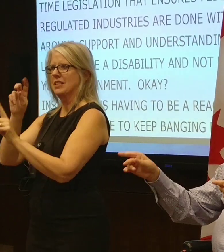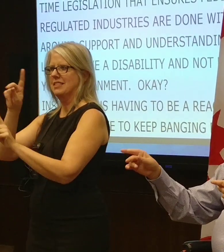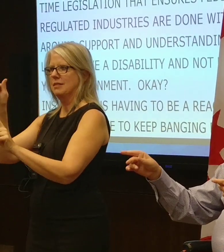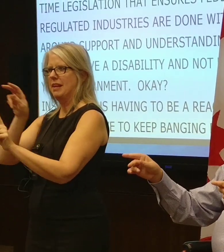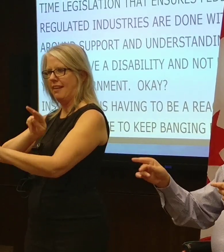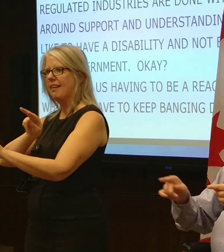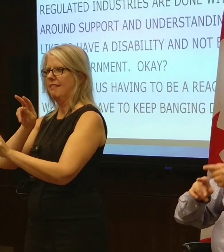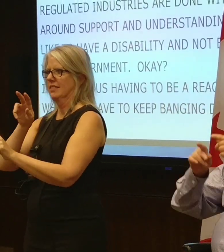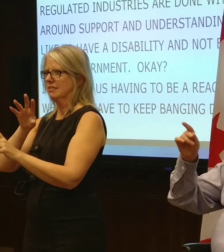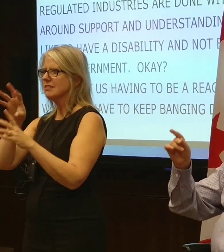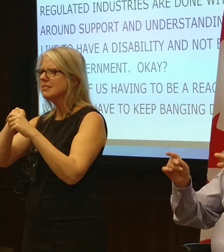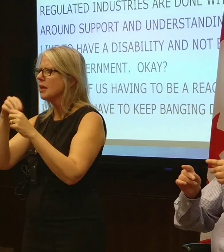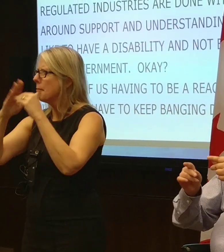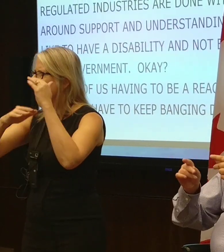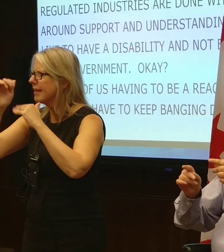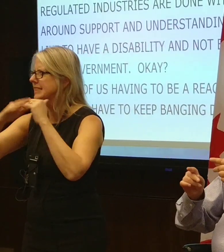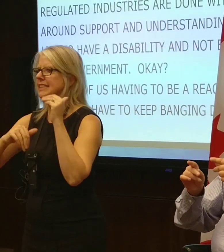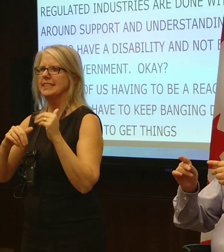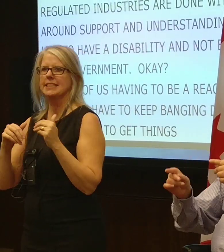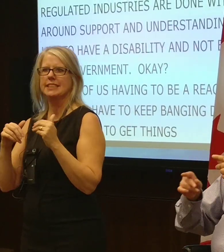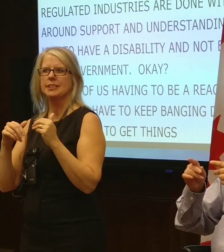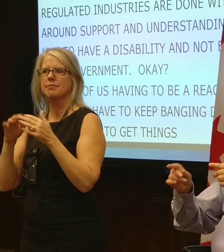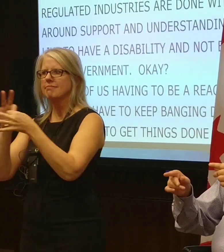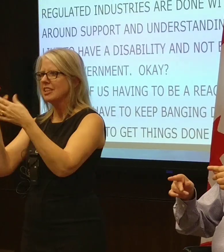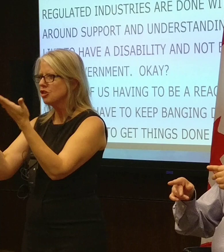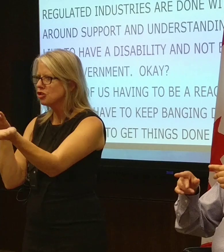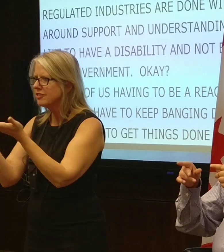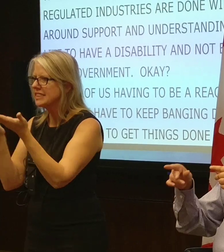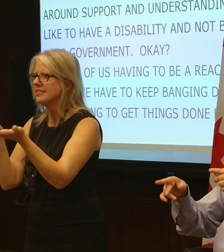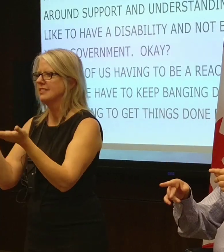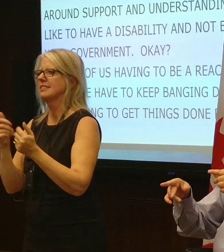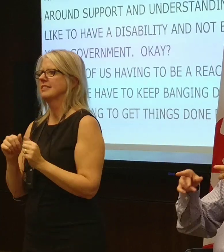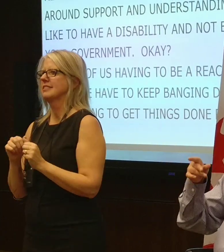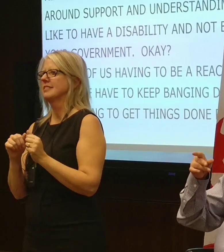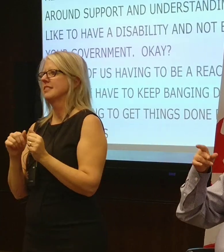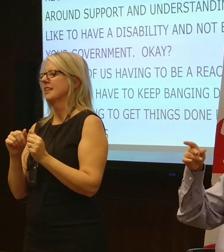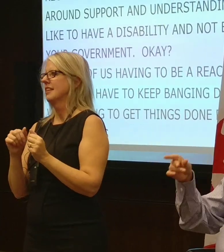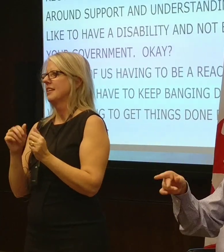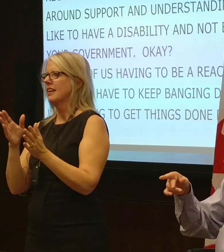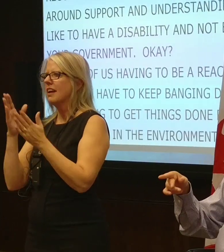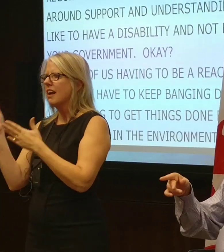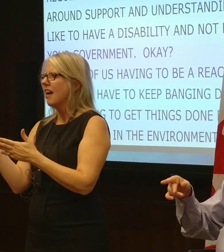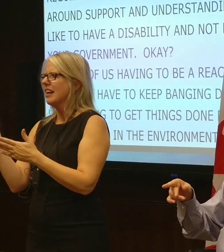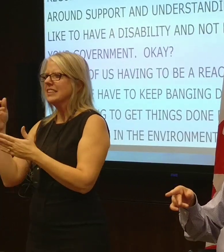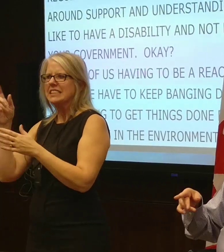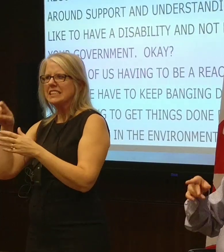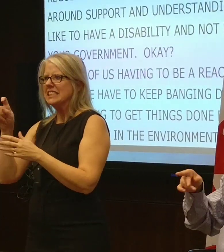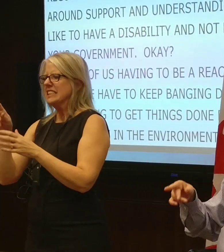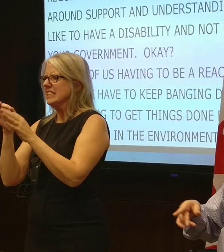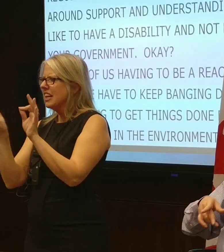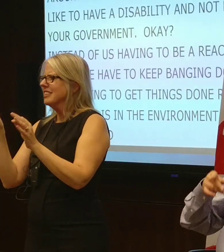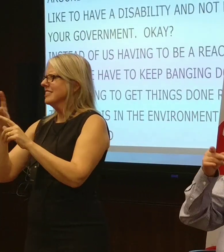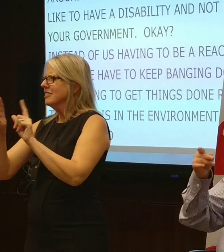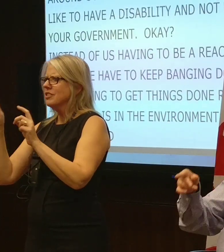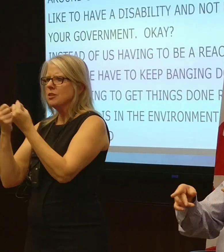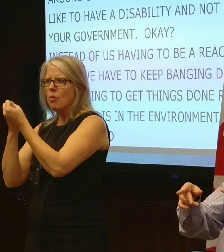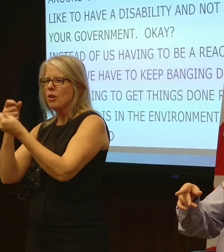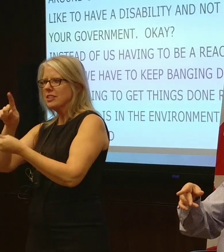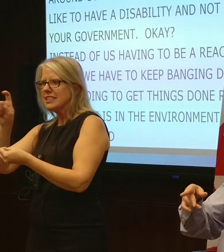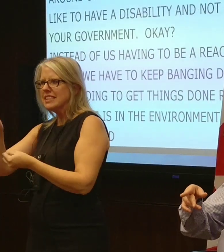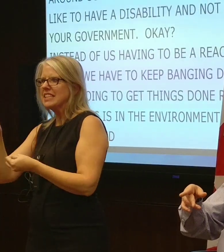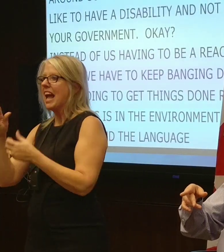This is in the built environment. This is in service delivery to ensure you get the service you need and the language and different supports you need. The way we're going to